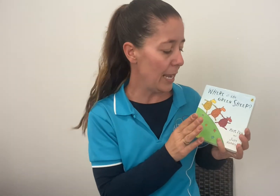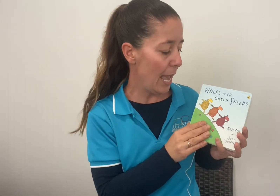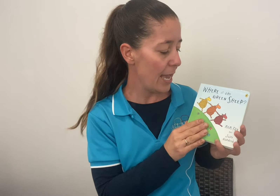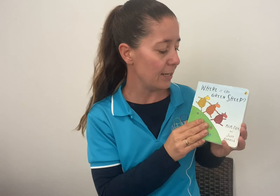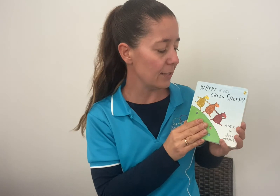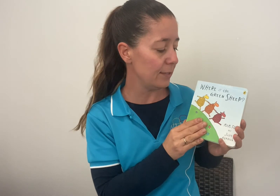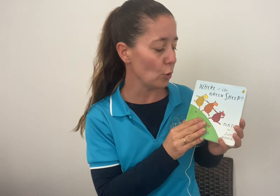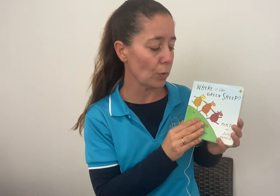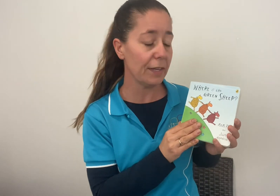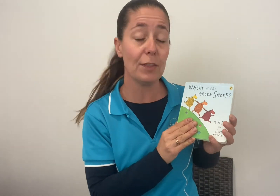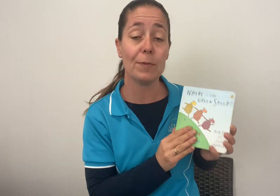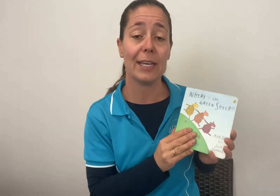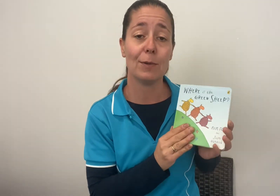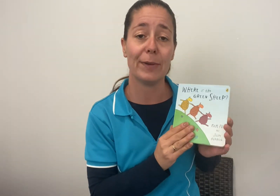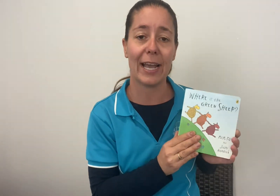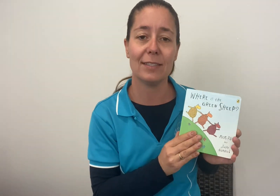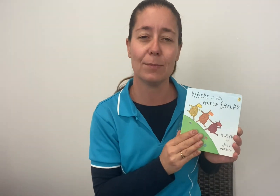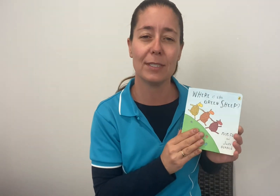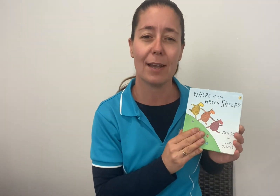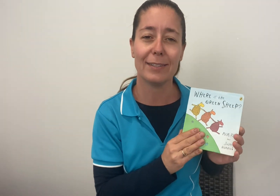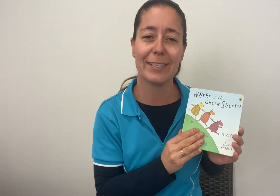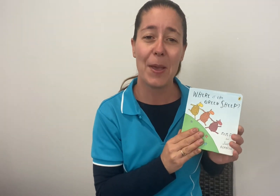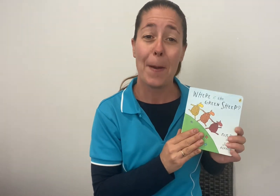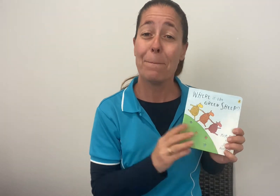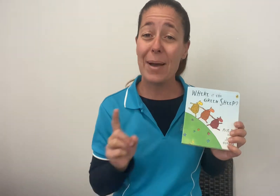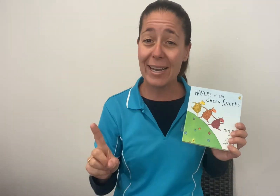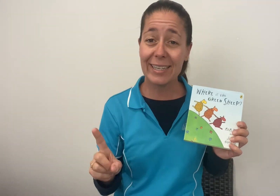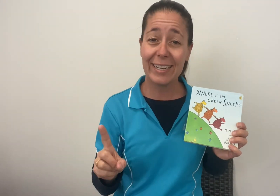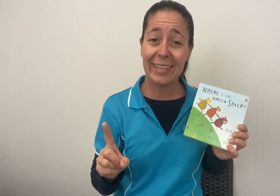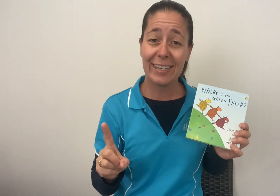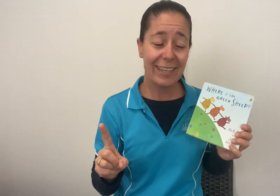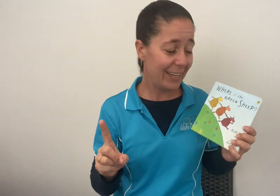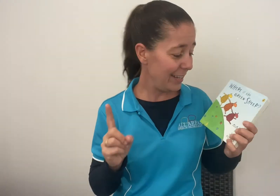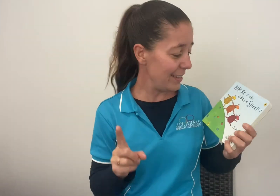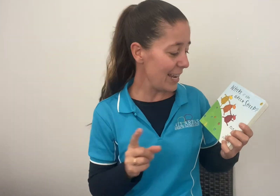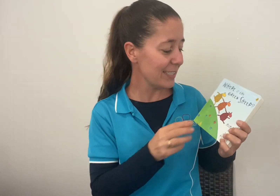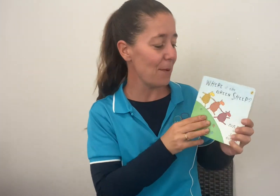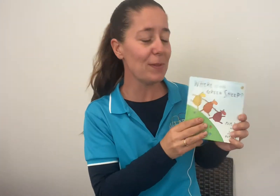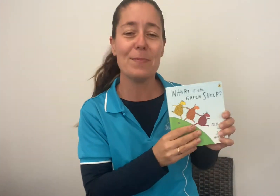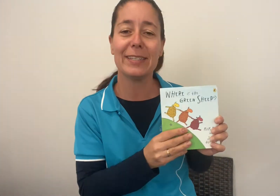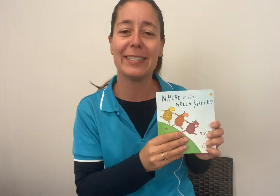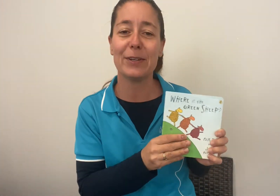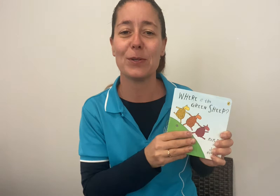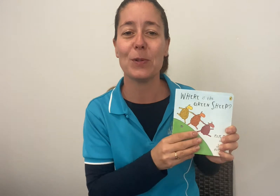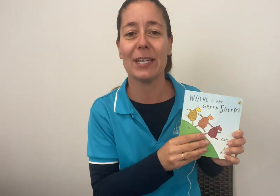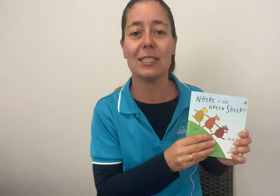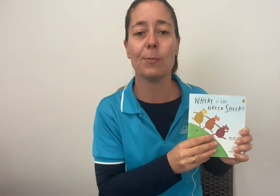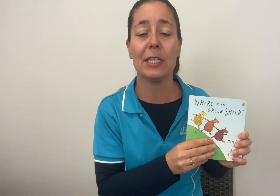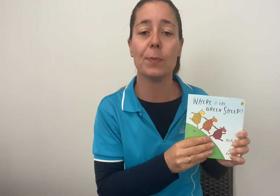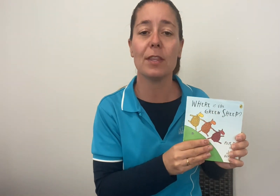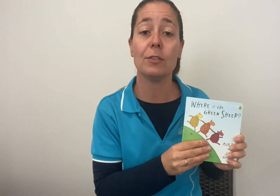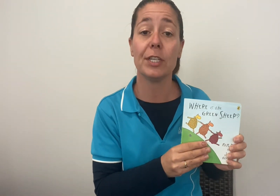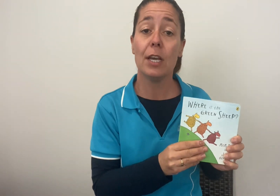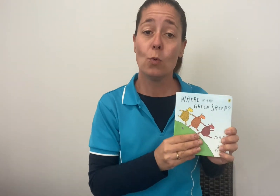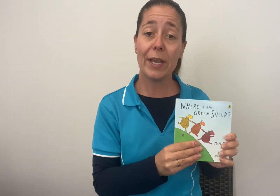add a story of the week where we add some signs. But in the next couple of months here at AASpeech Pathology, we're going to offer